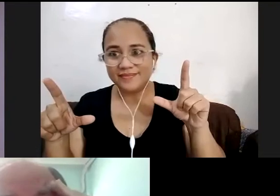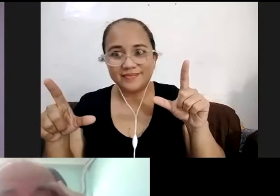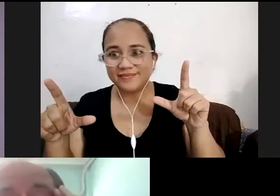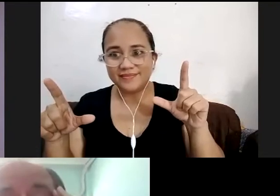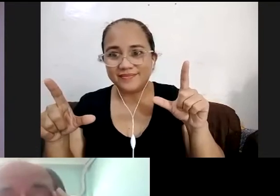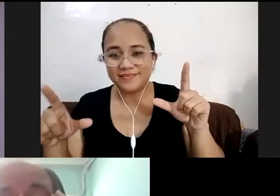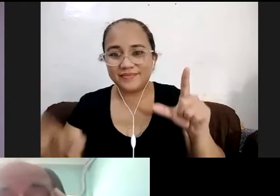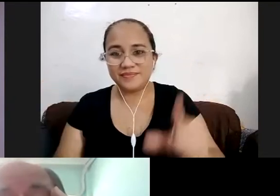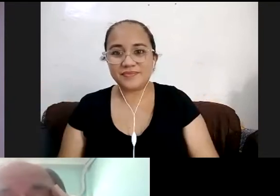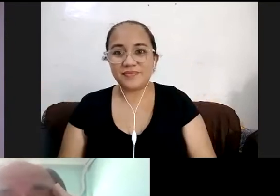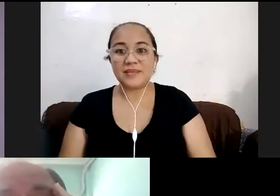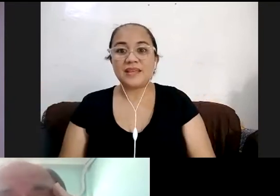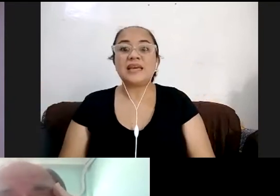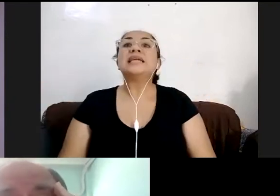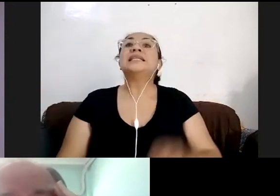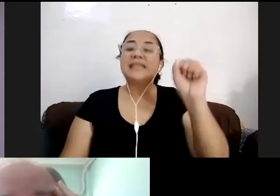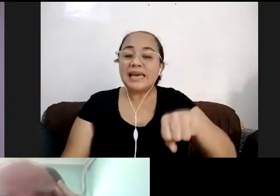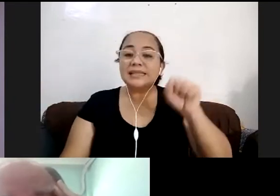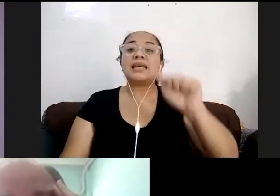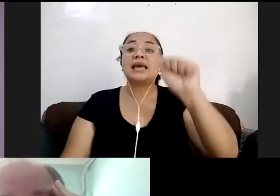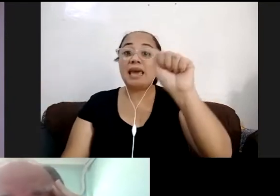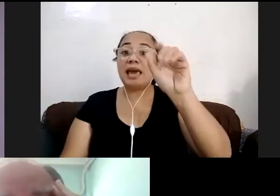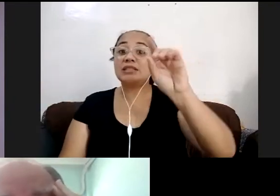It is an adjective phrase in English.